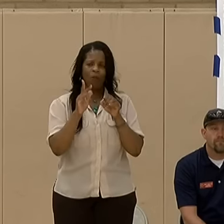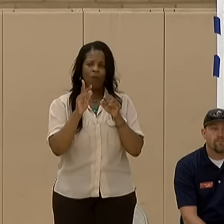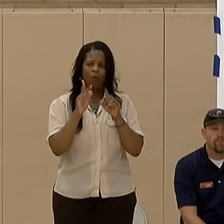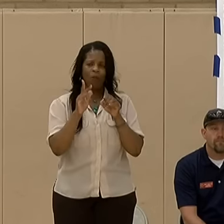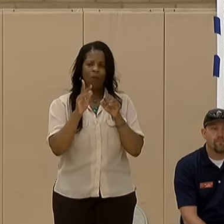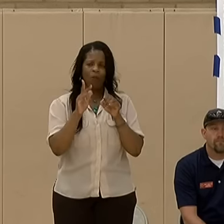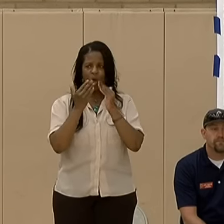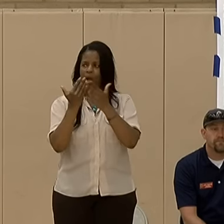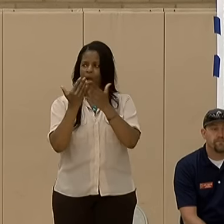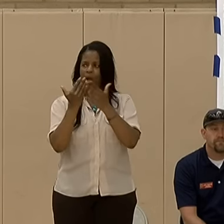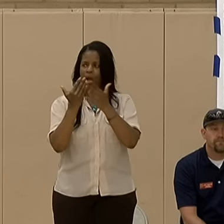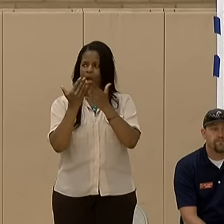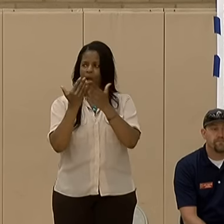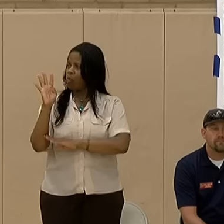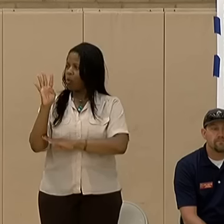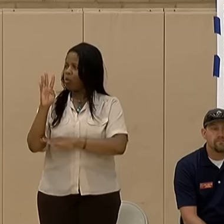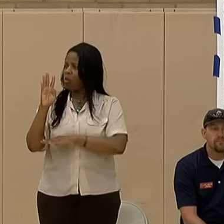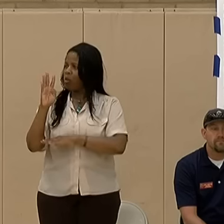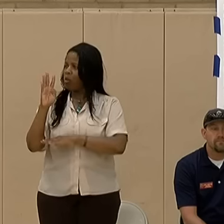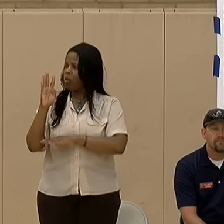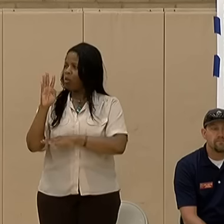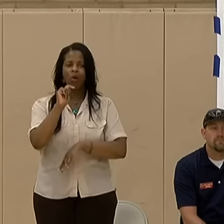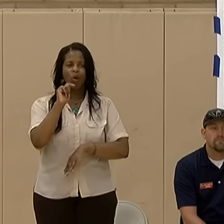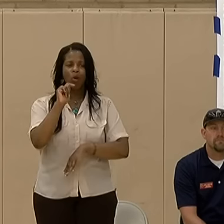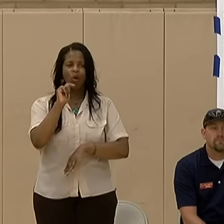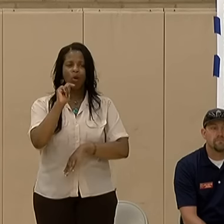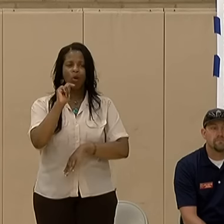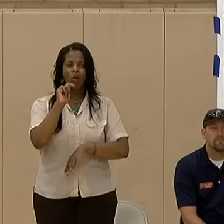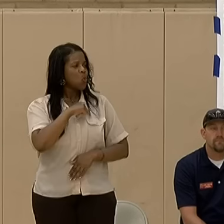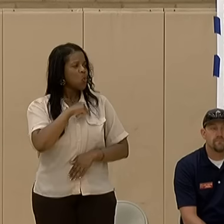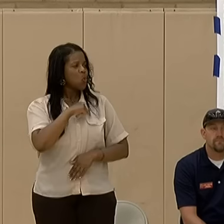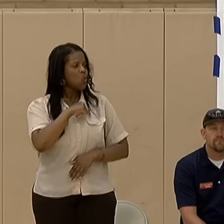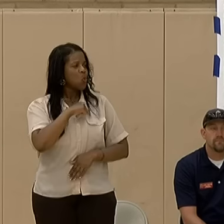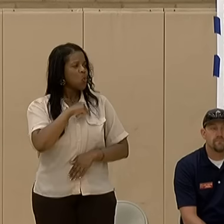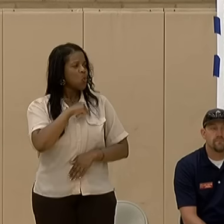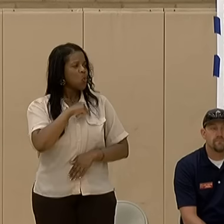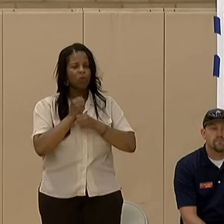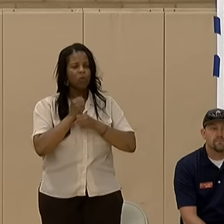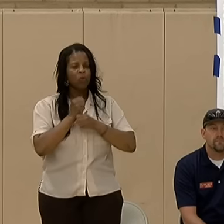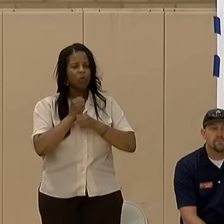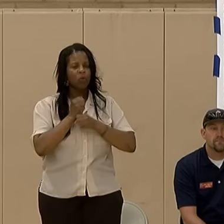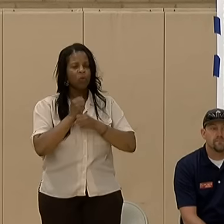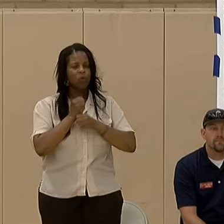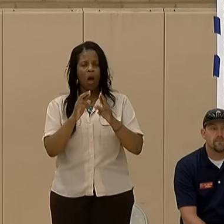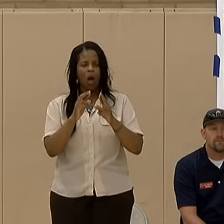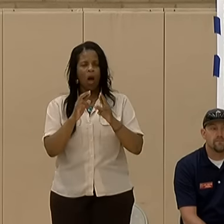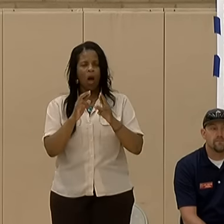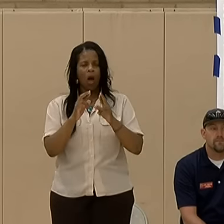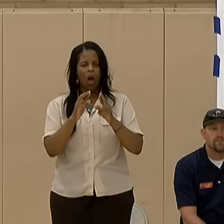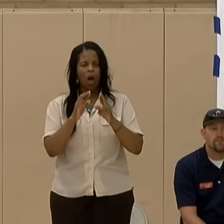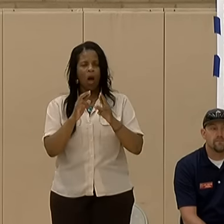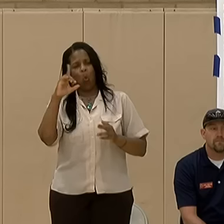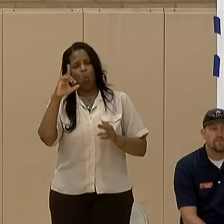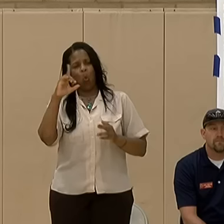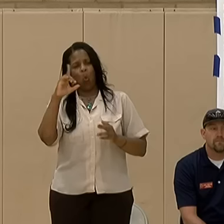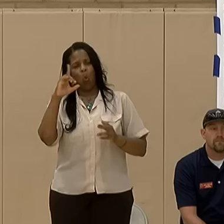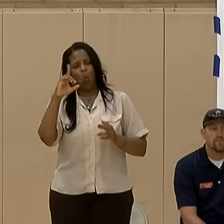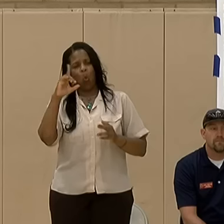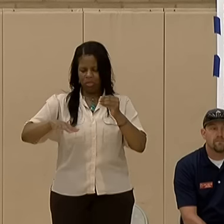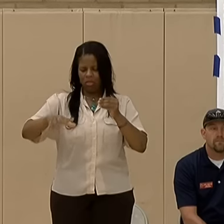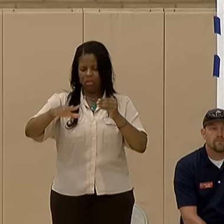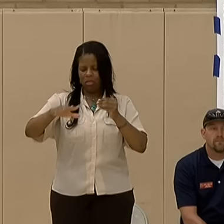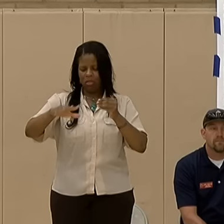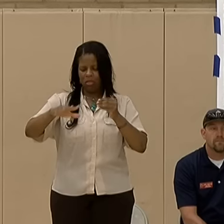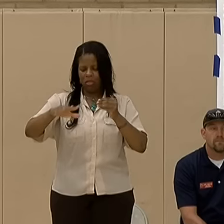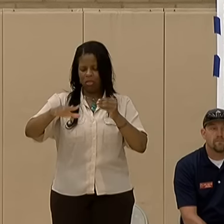shortly before 4 o'clock on Thursday, we received a report of a wildland fire. And because this